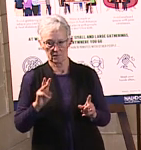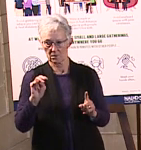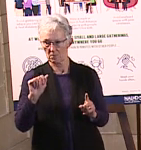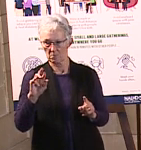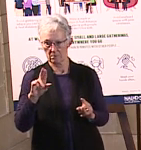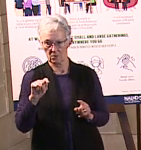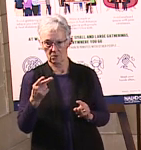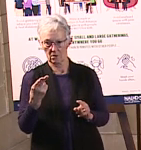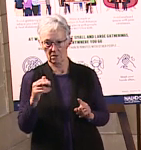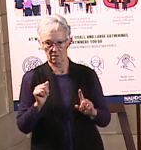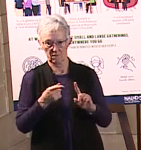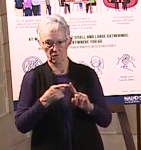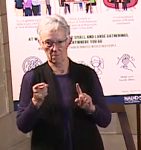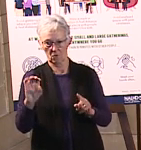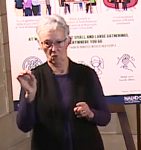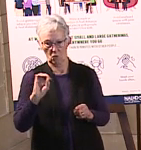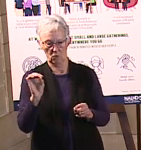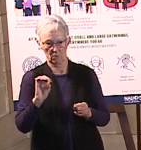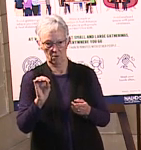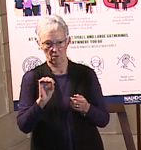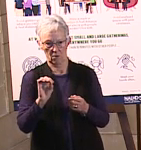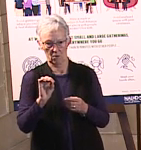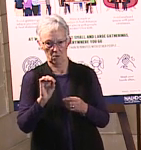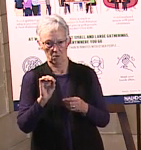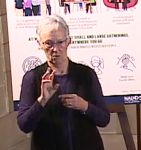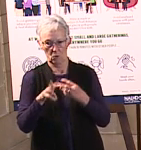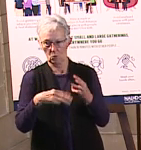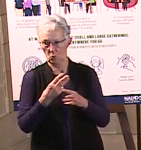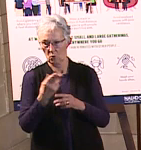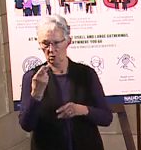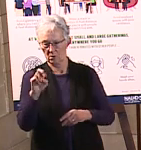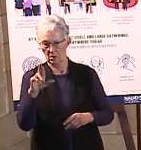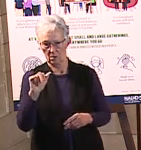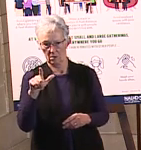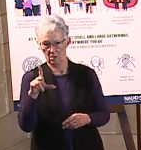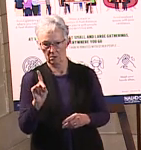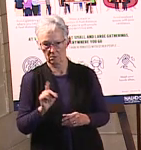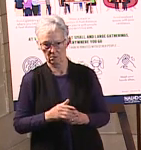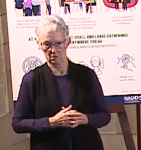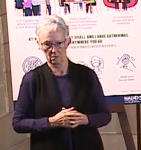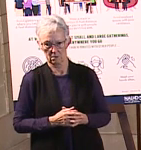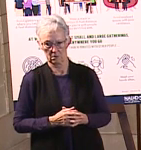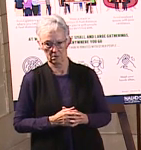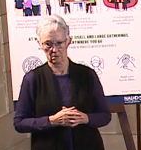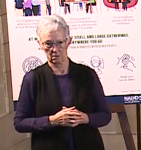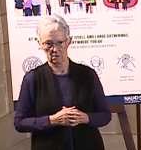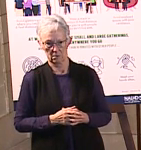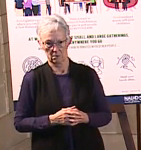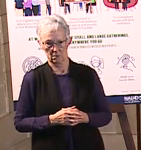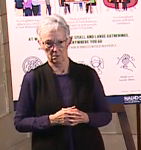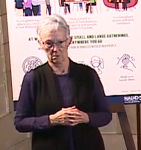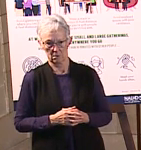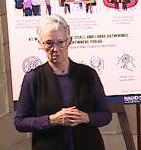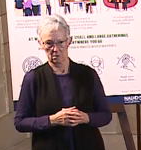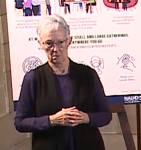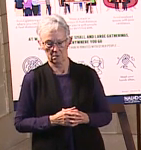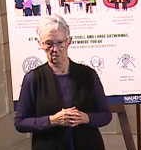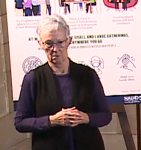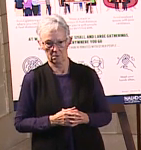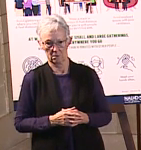mentioned in passing here that nursing home residents are now part of 1A.